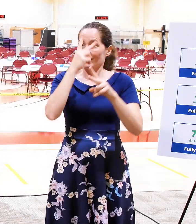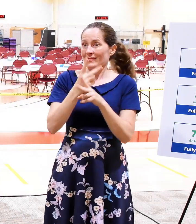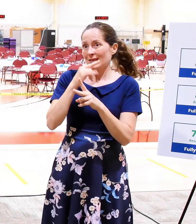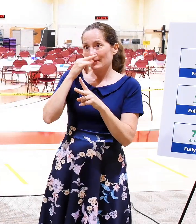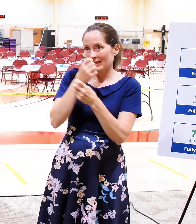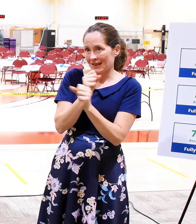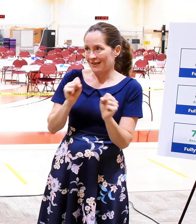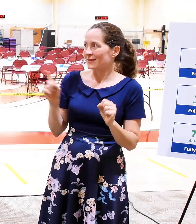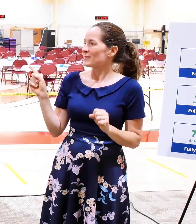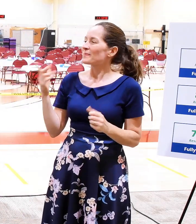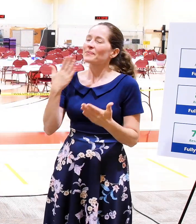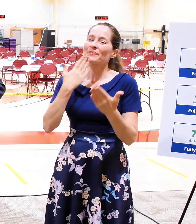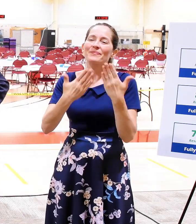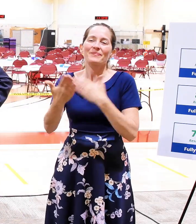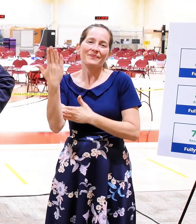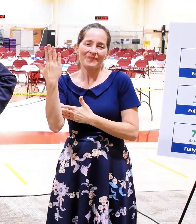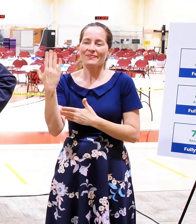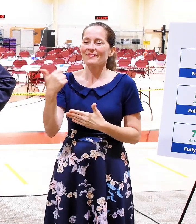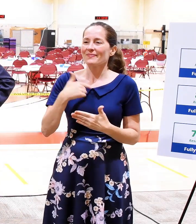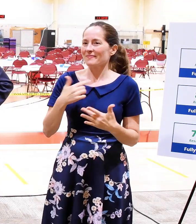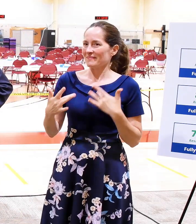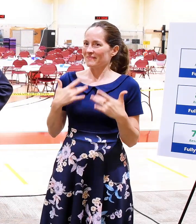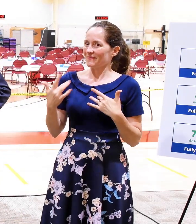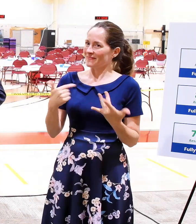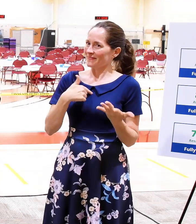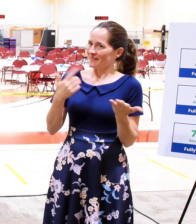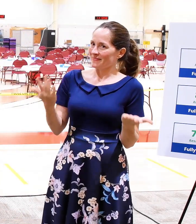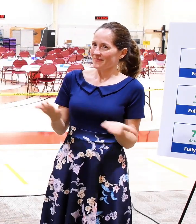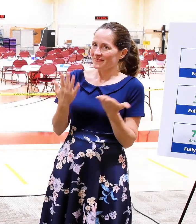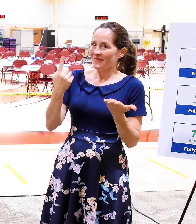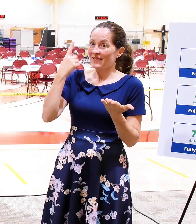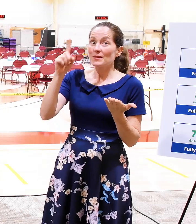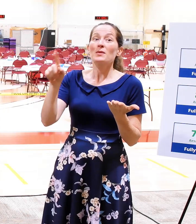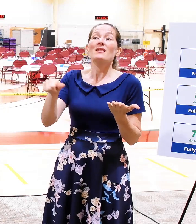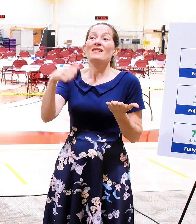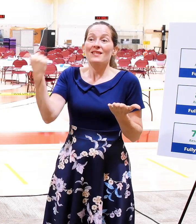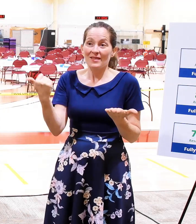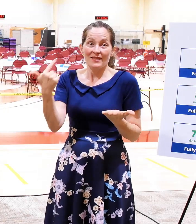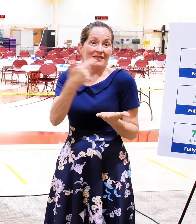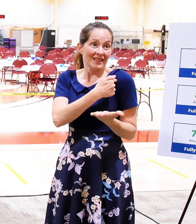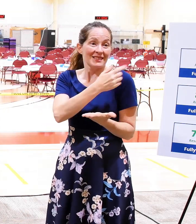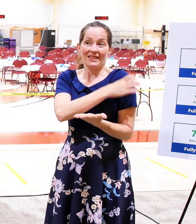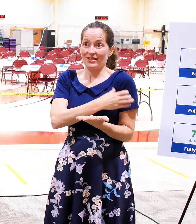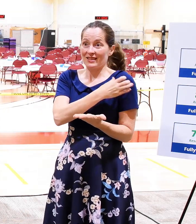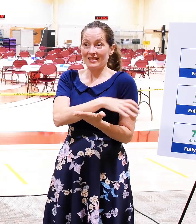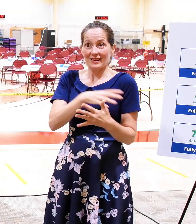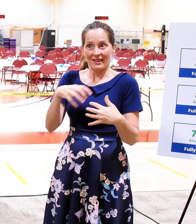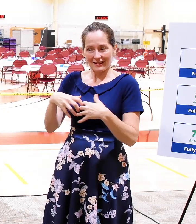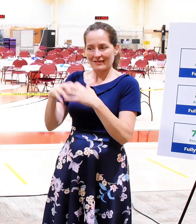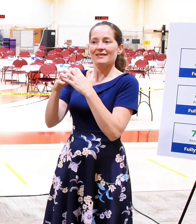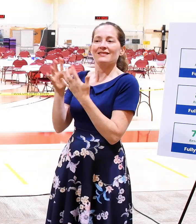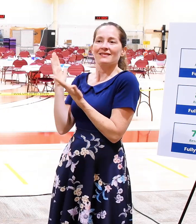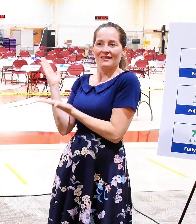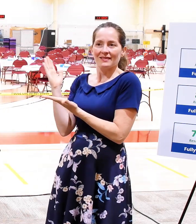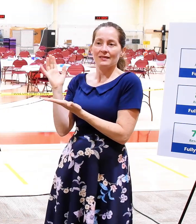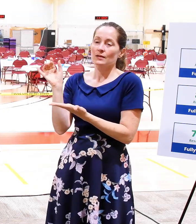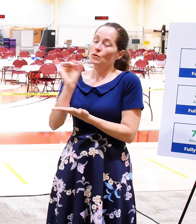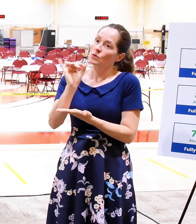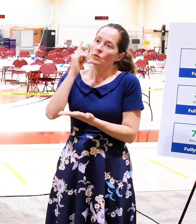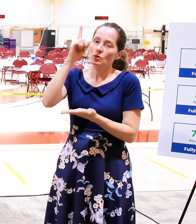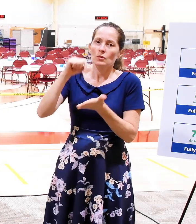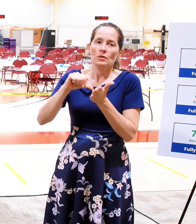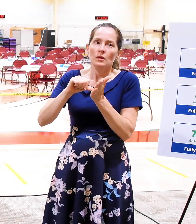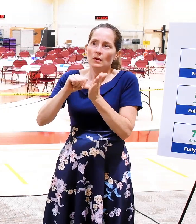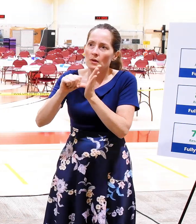Good morning, everyone, and I'm excited to be here for another vaccination clinic and to again amplify the critical